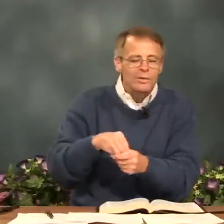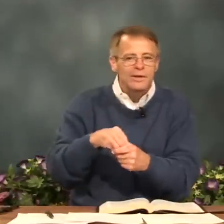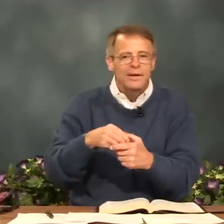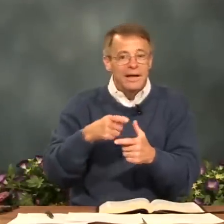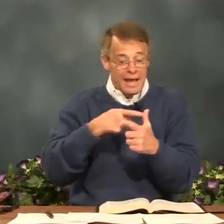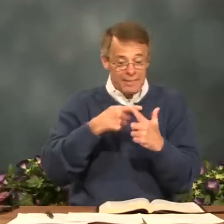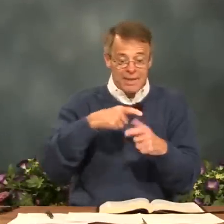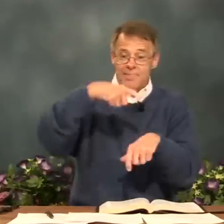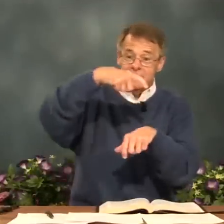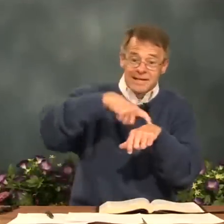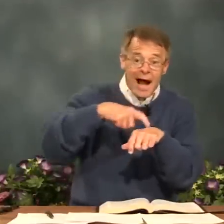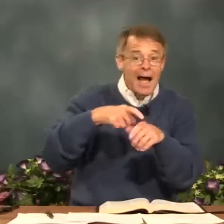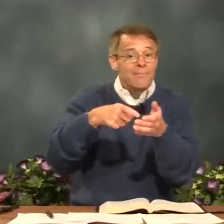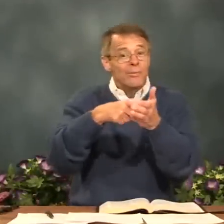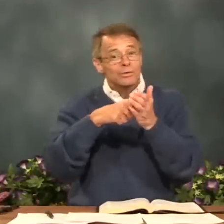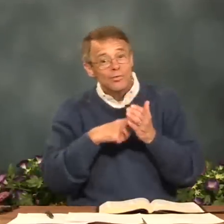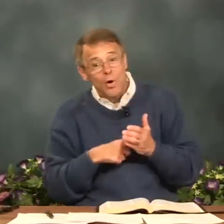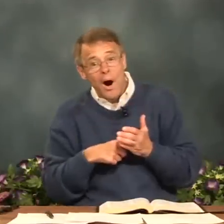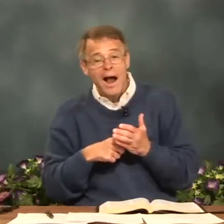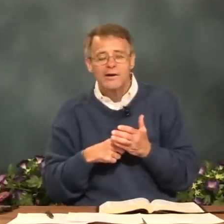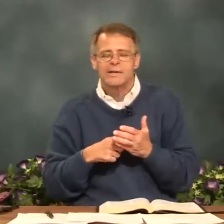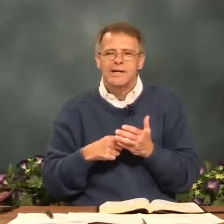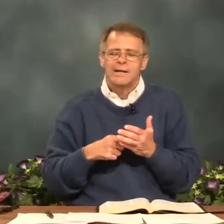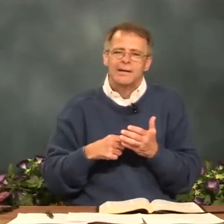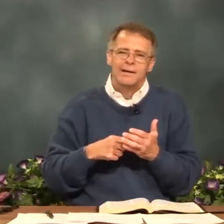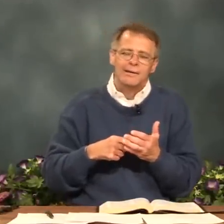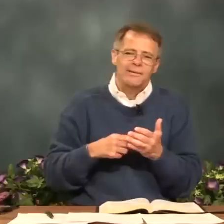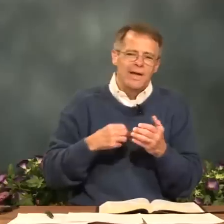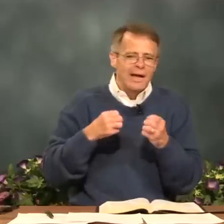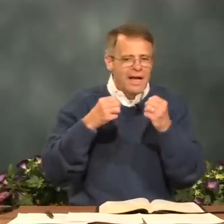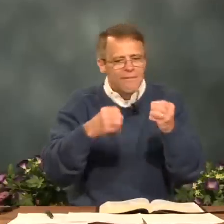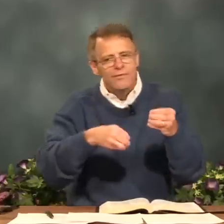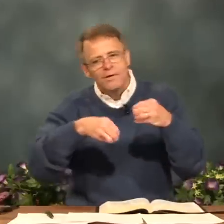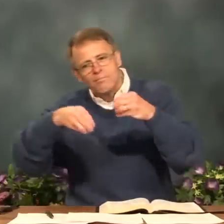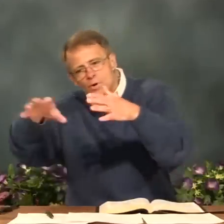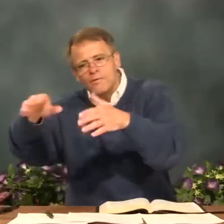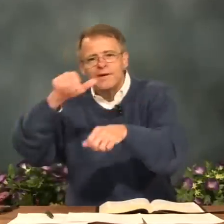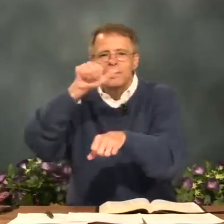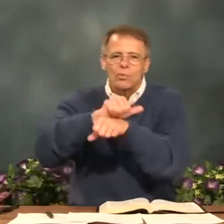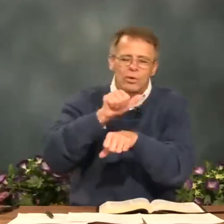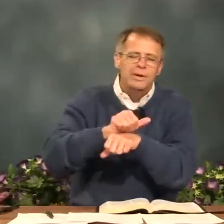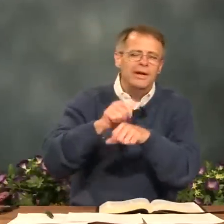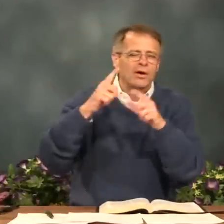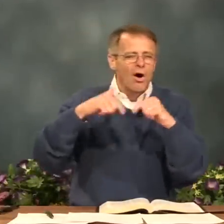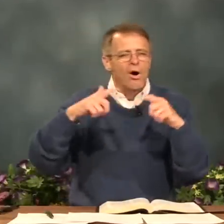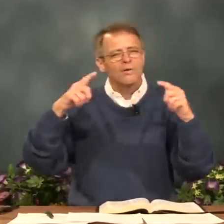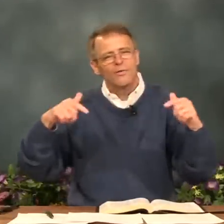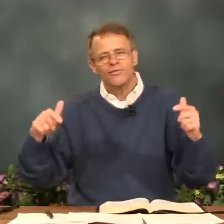included, and then the time that was required, and the effort of moving and working, and all of those